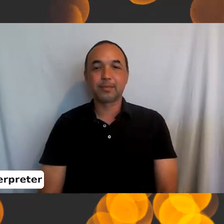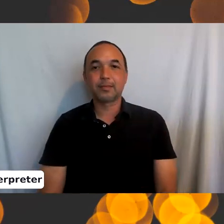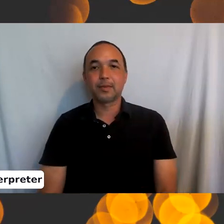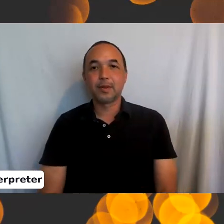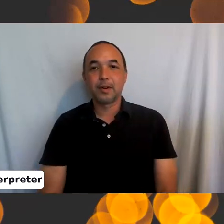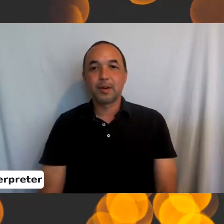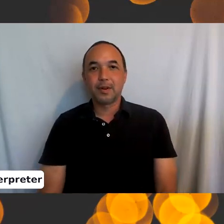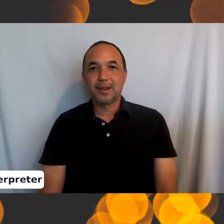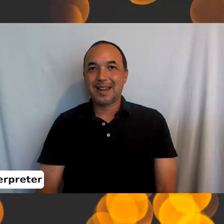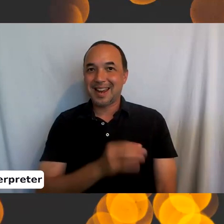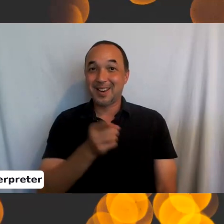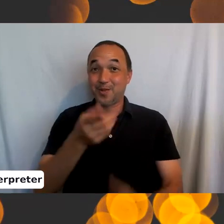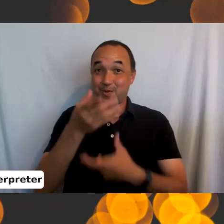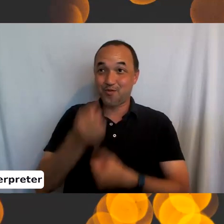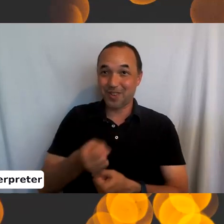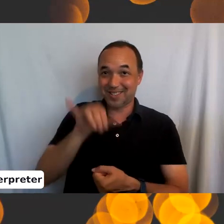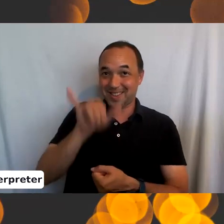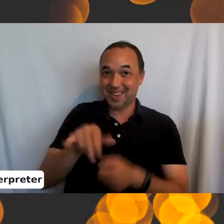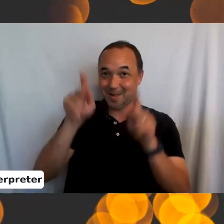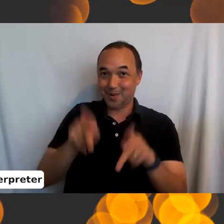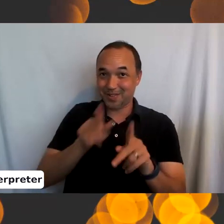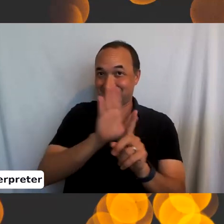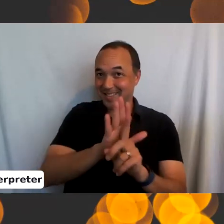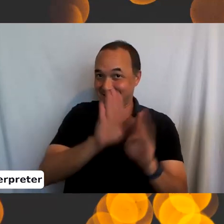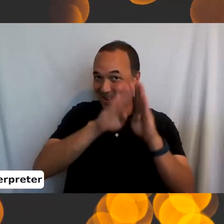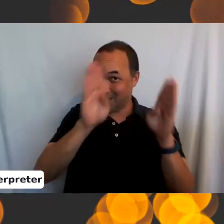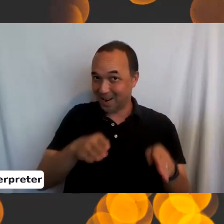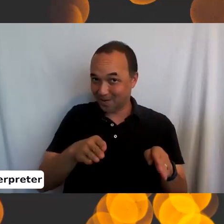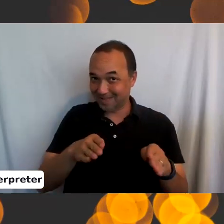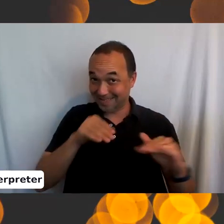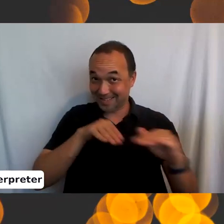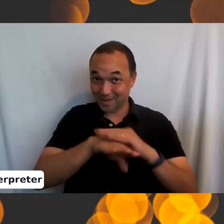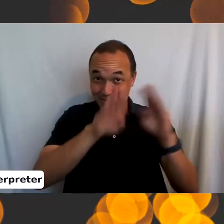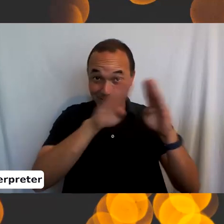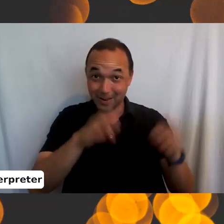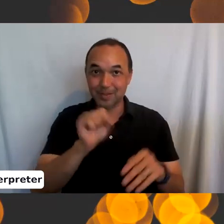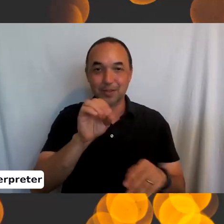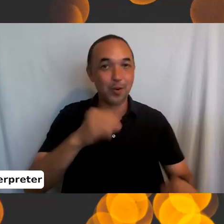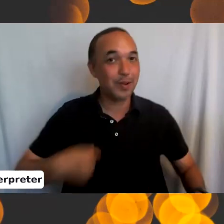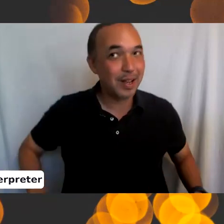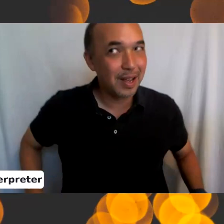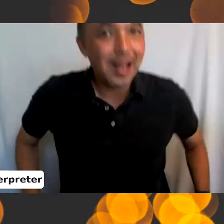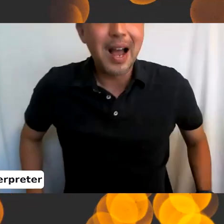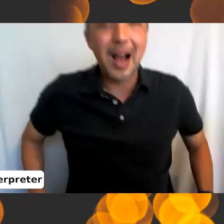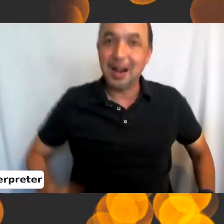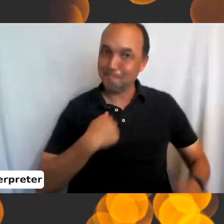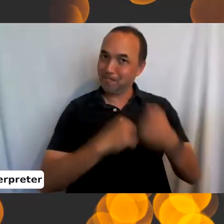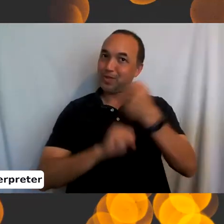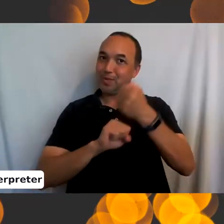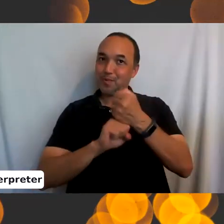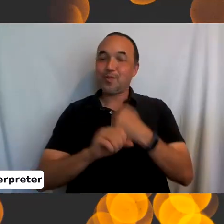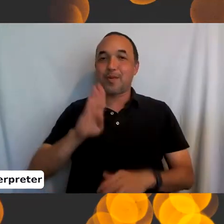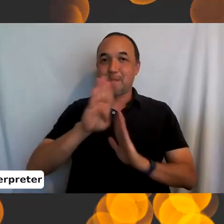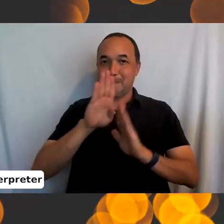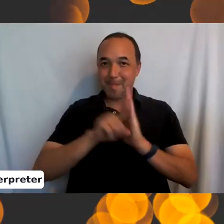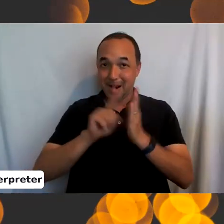trusting the people whose house you're walking into. So I'm a big fan of background checks and basic Google